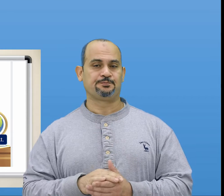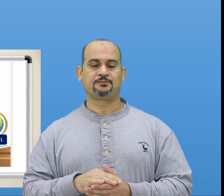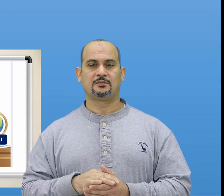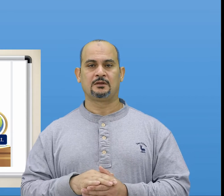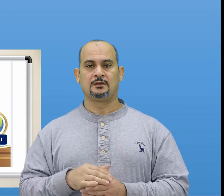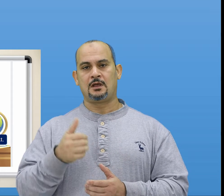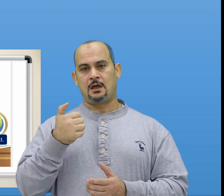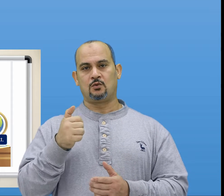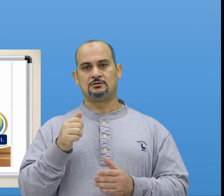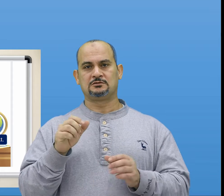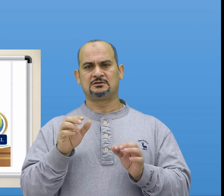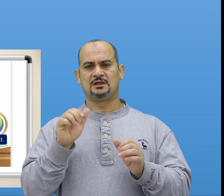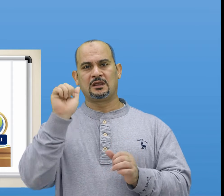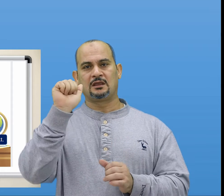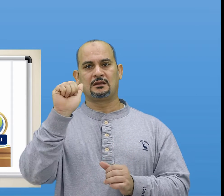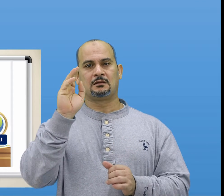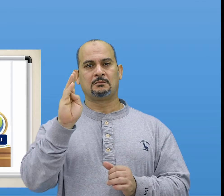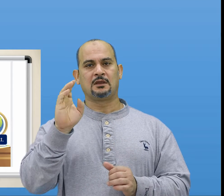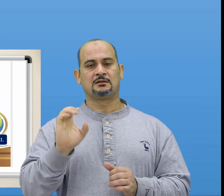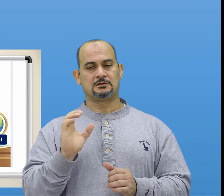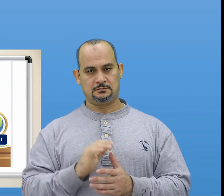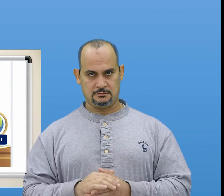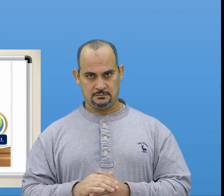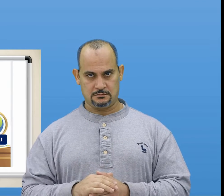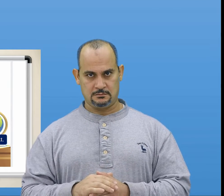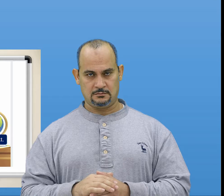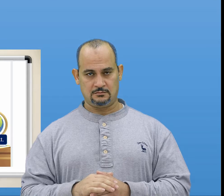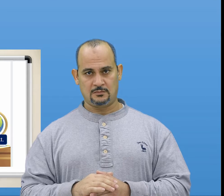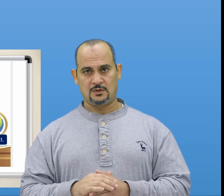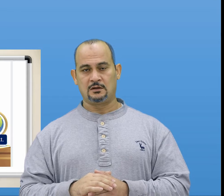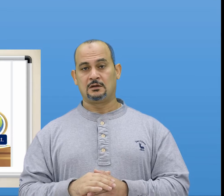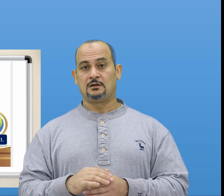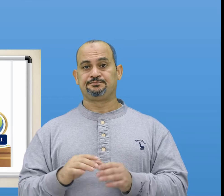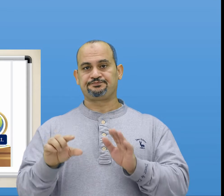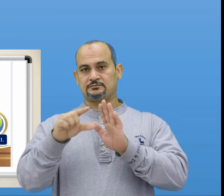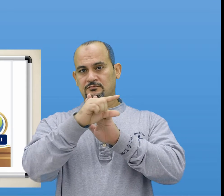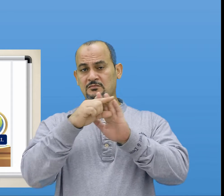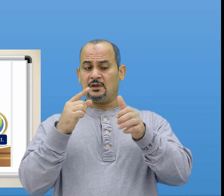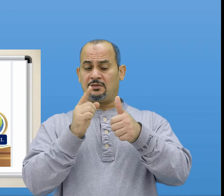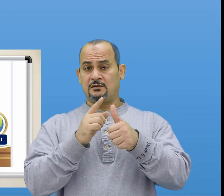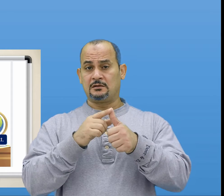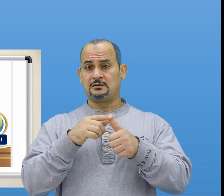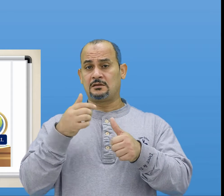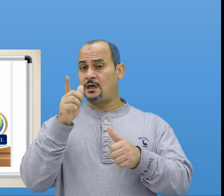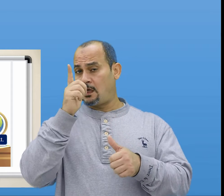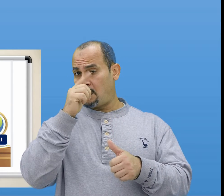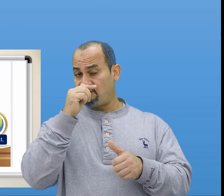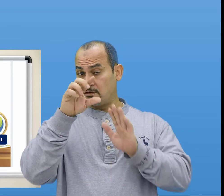For example, I wanted a little breathing space between jobs. I wanted a little breathing space between jobs.